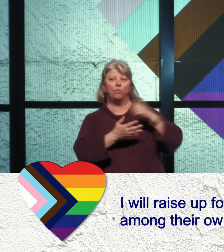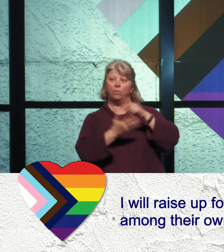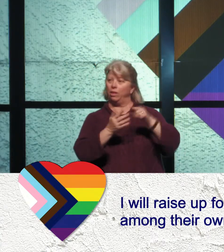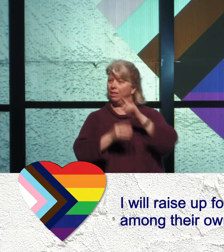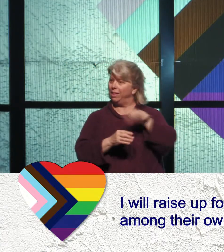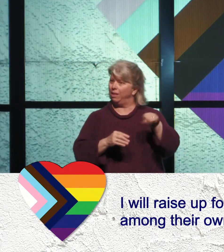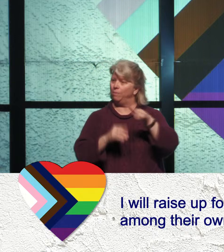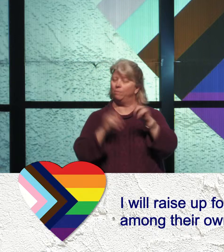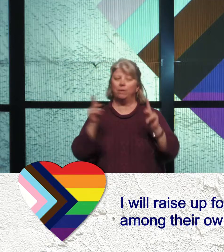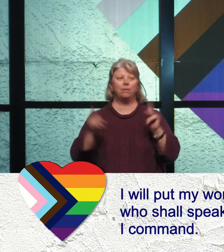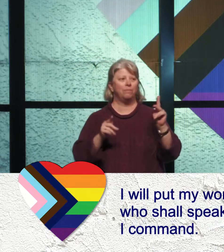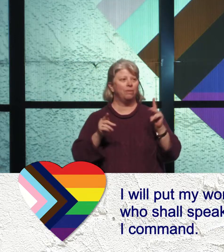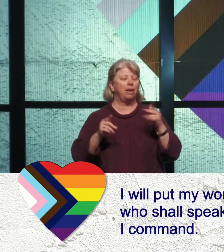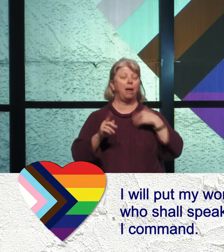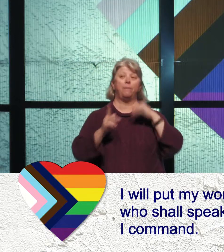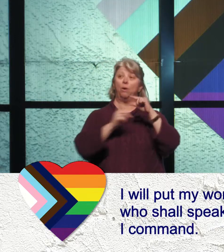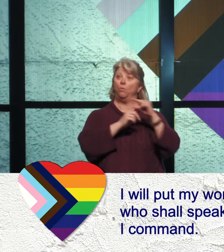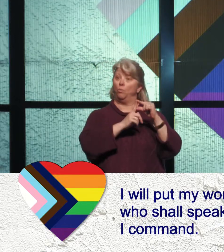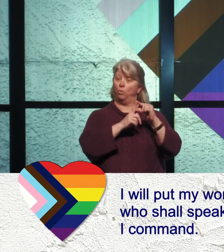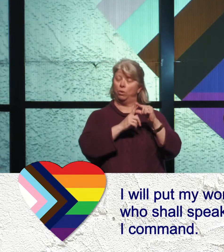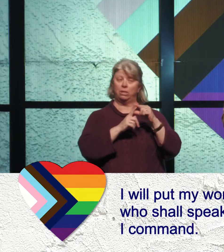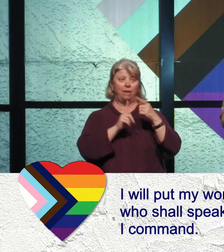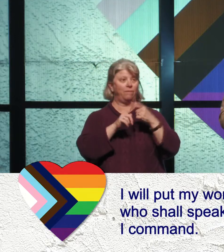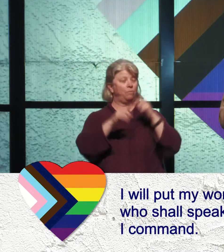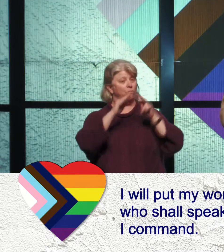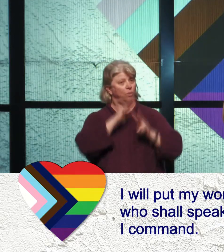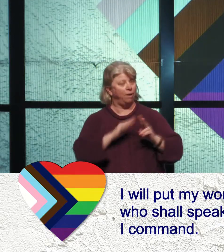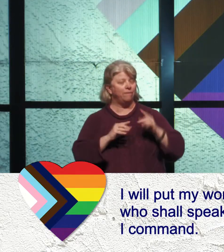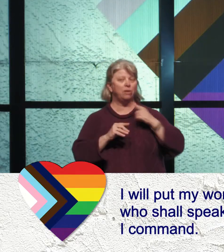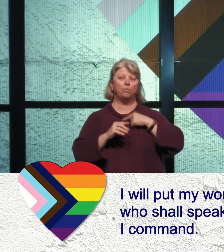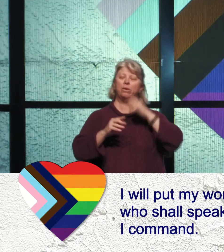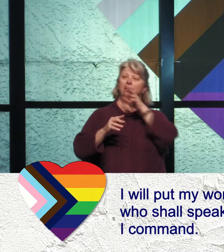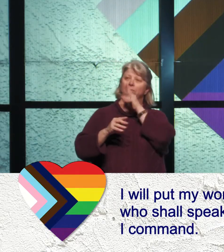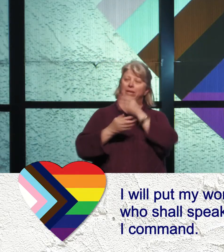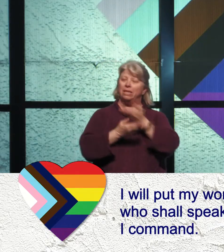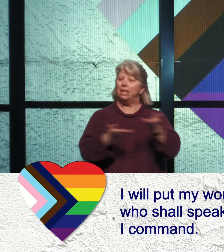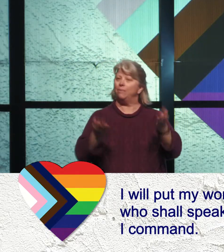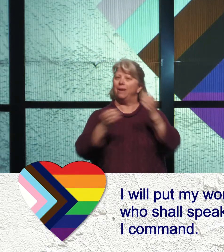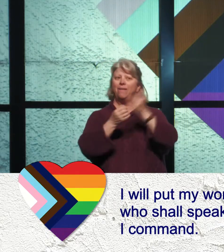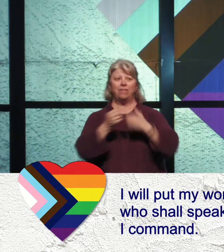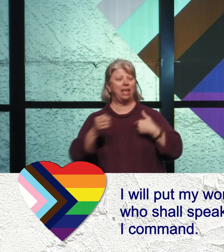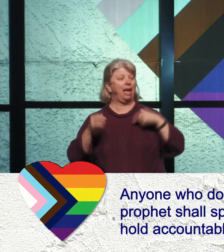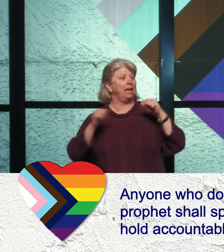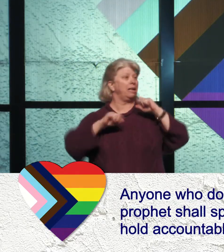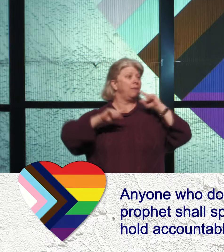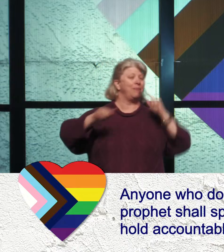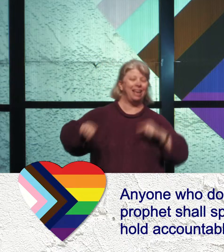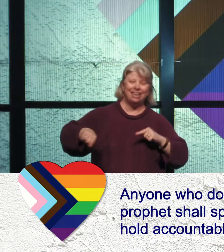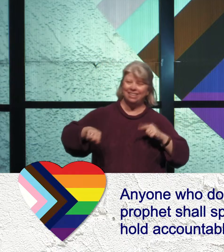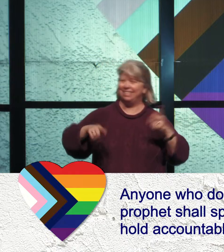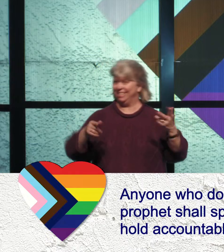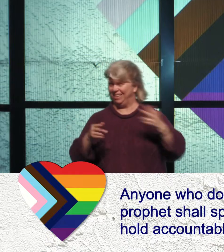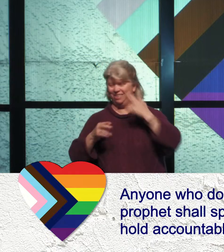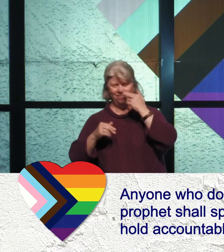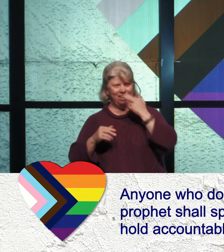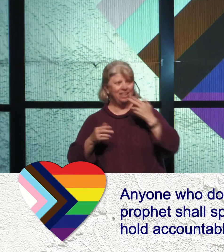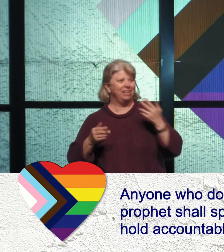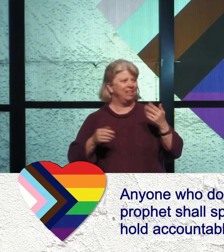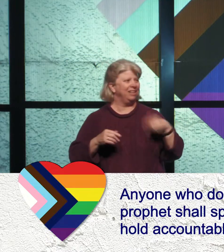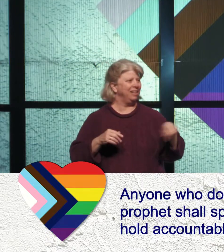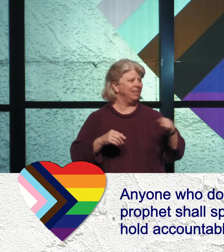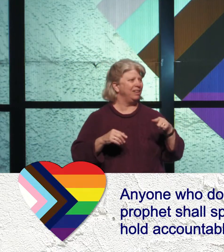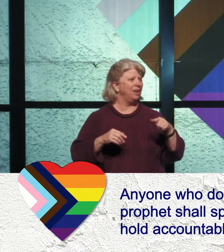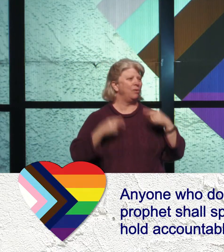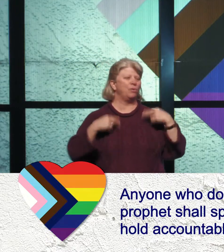people. And I will put my words in the mouth of the prophet, who shall speak to them everything that I command." And this is where